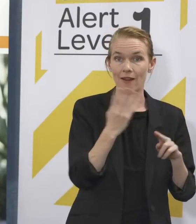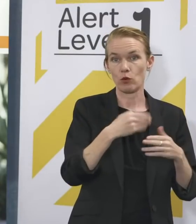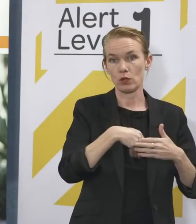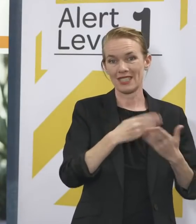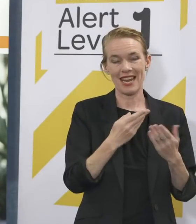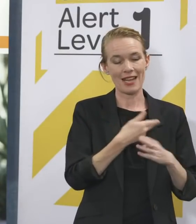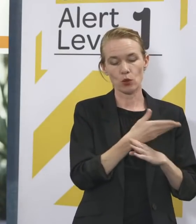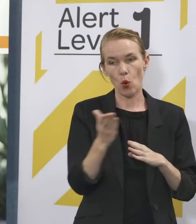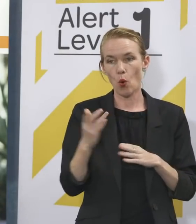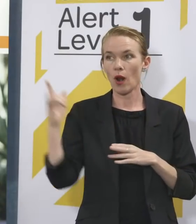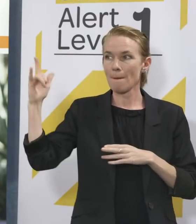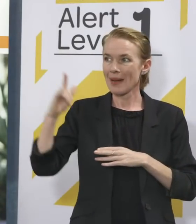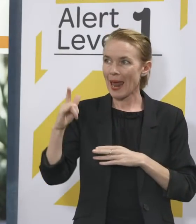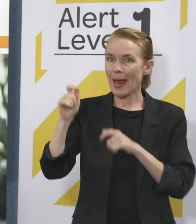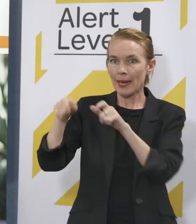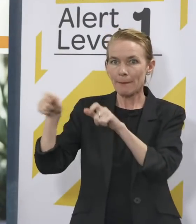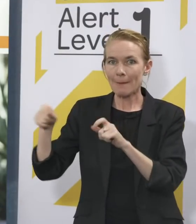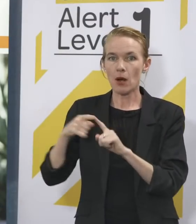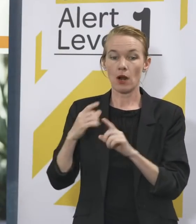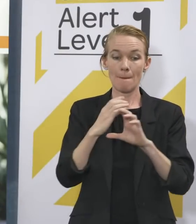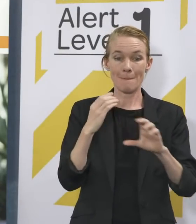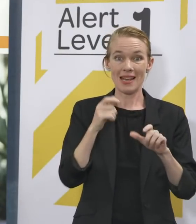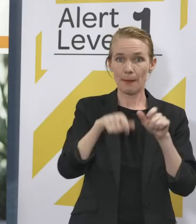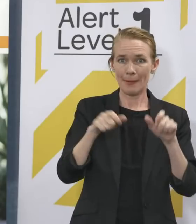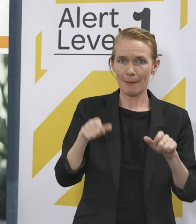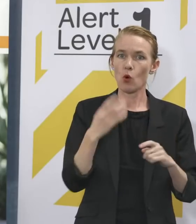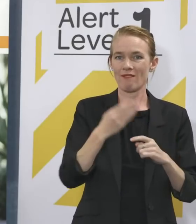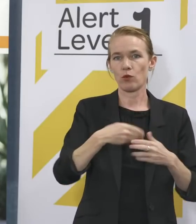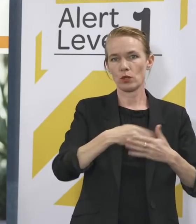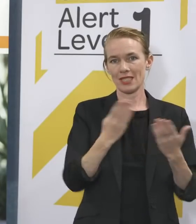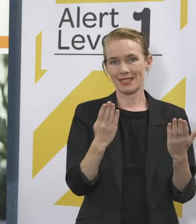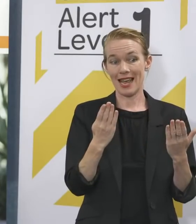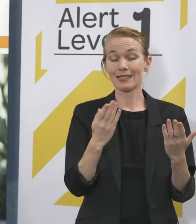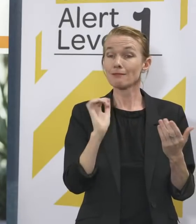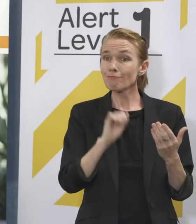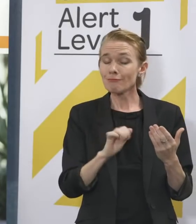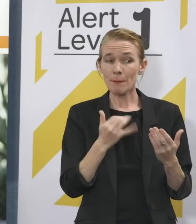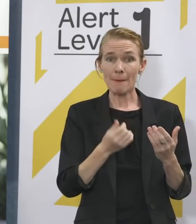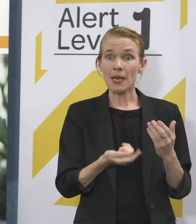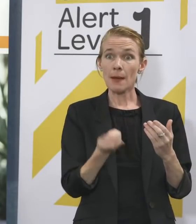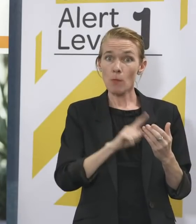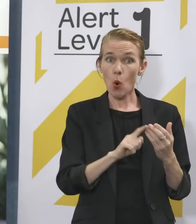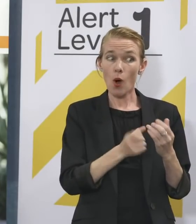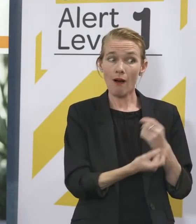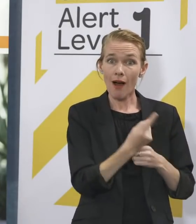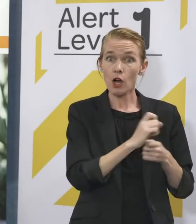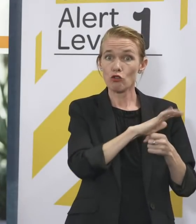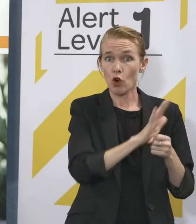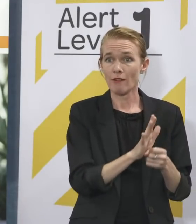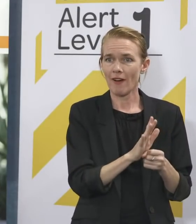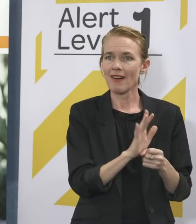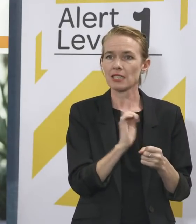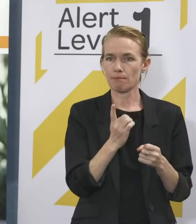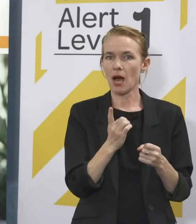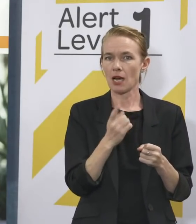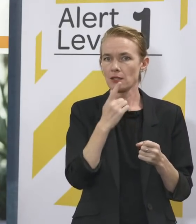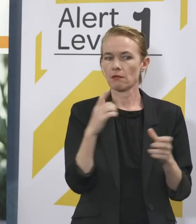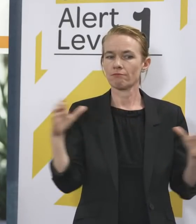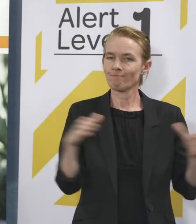days, which is why we keep everybody in that 14-day isolation. I should say, and just a comment, I was reading something this morning